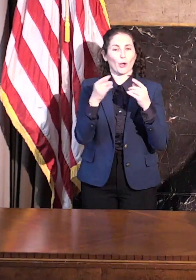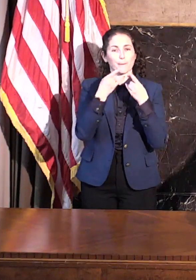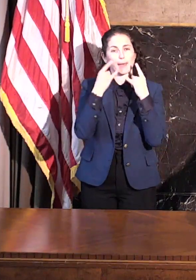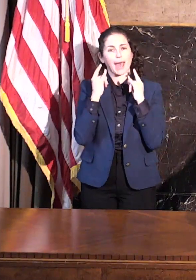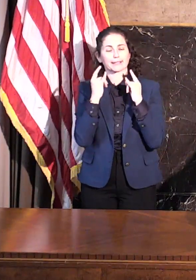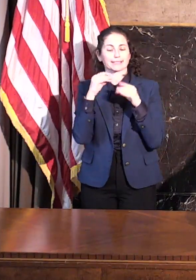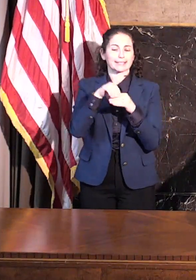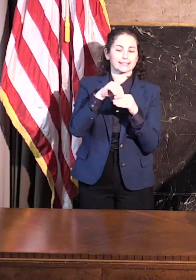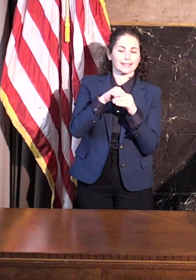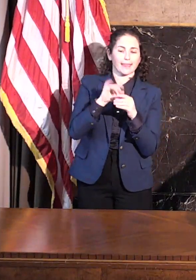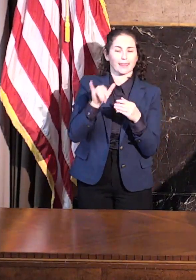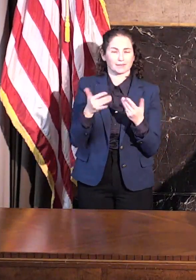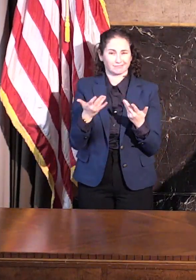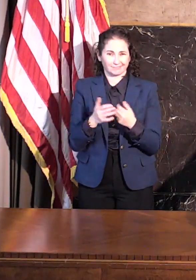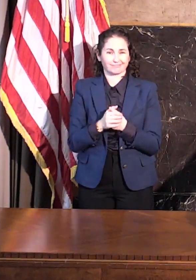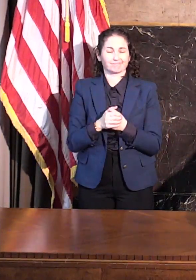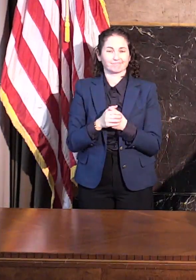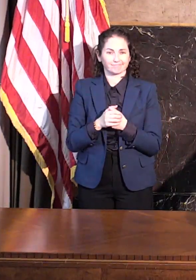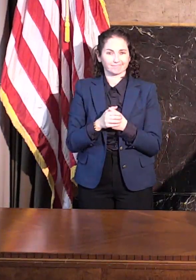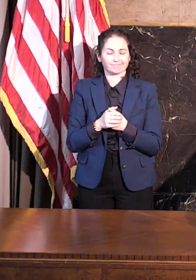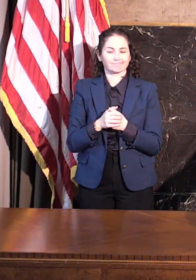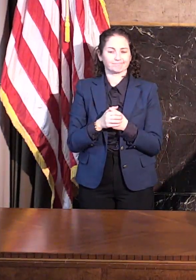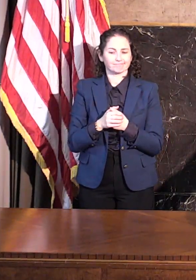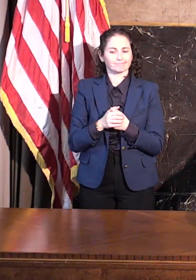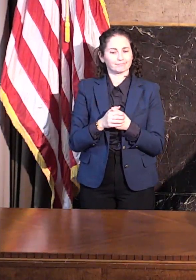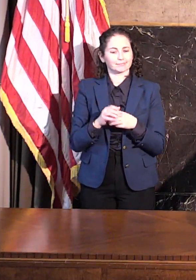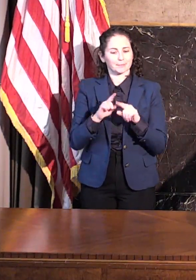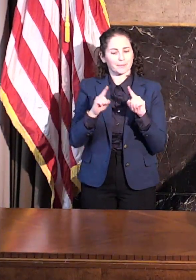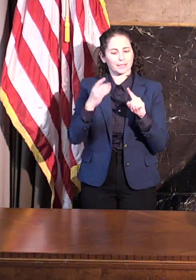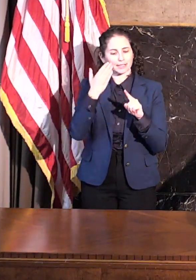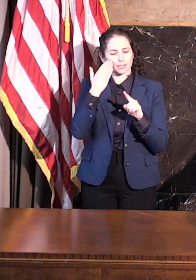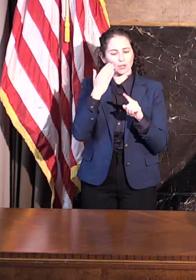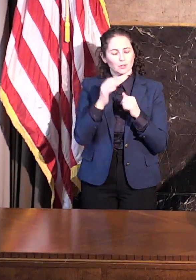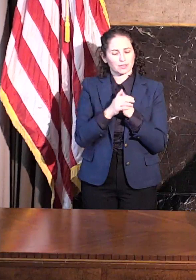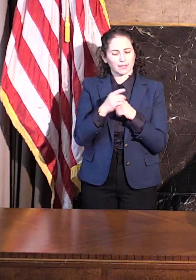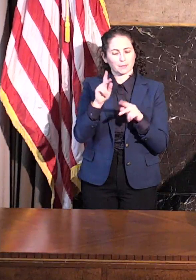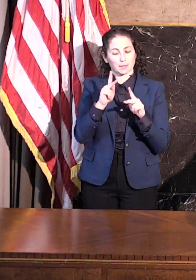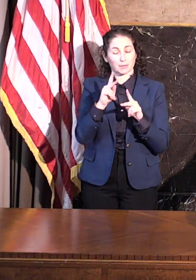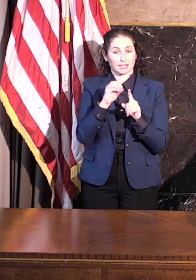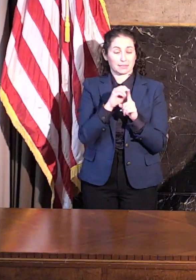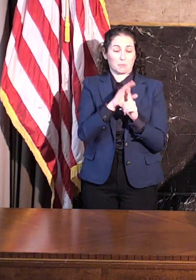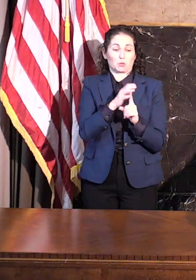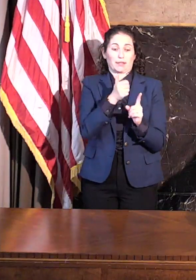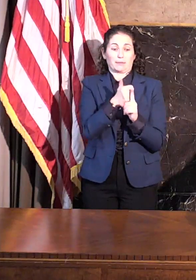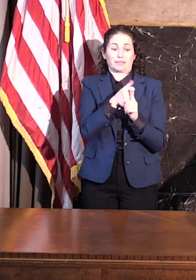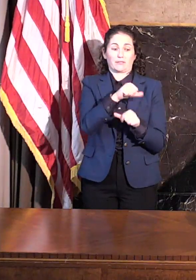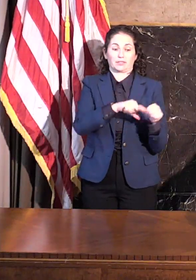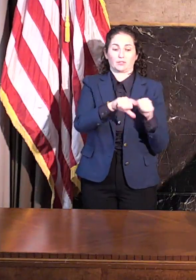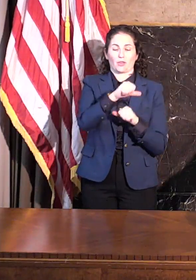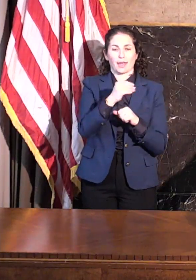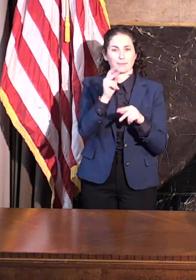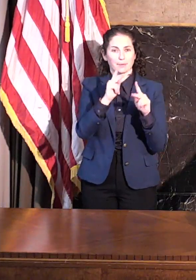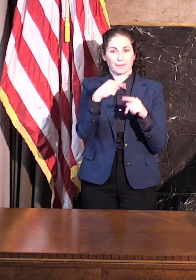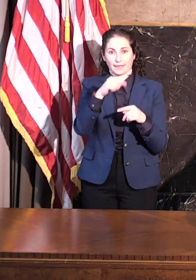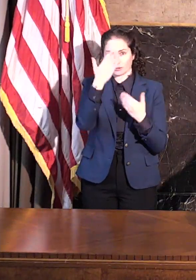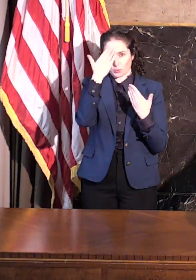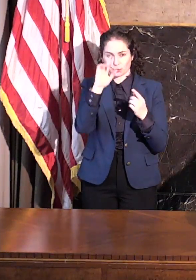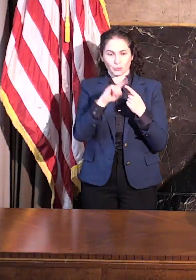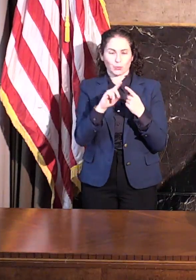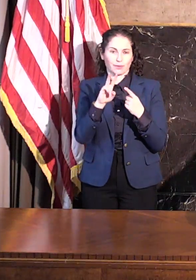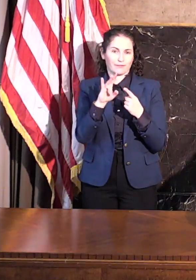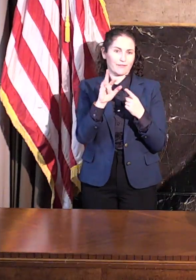possible, they will avail themselves of the opportunity to be vaccinated at the earliest opportunity using whichever